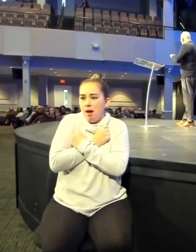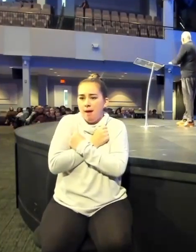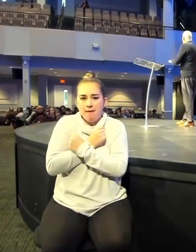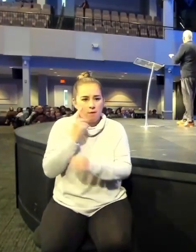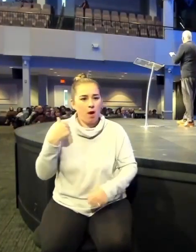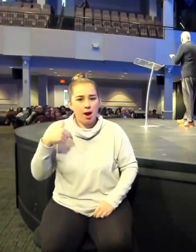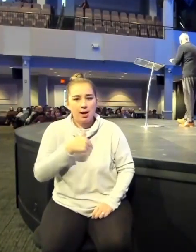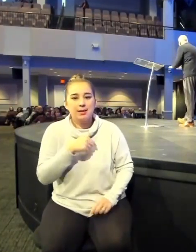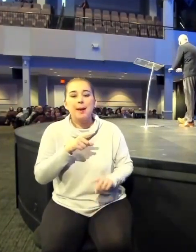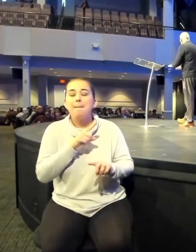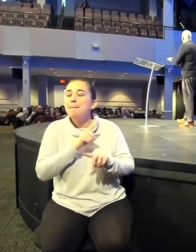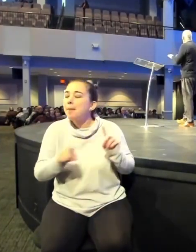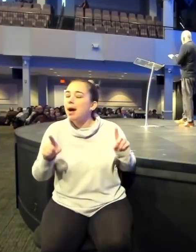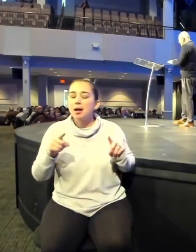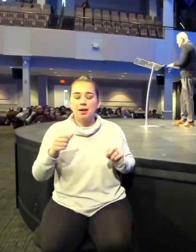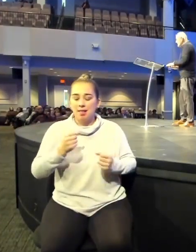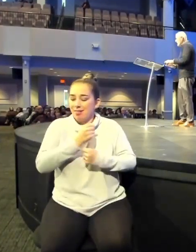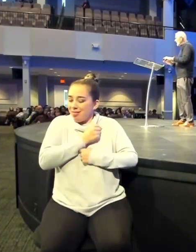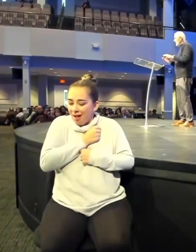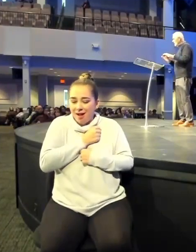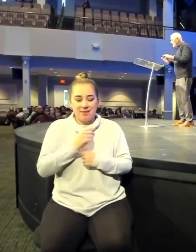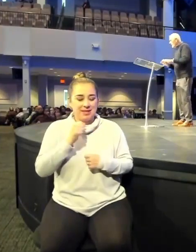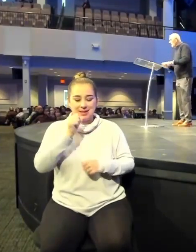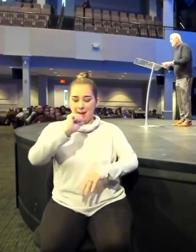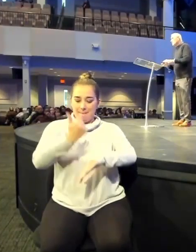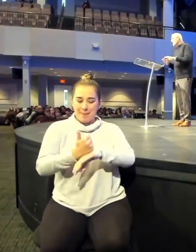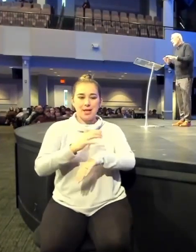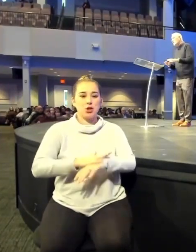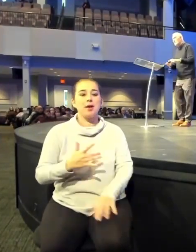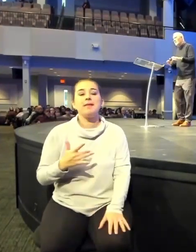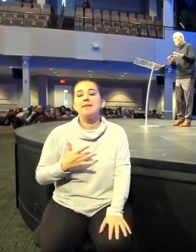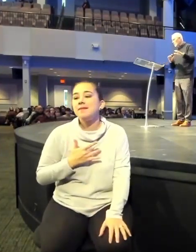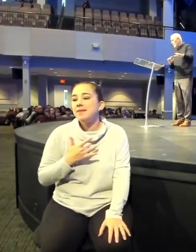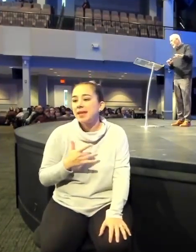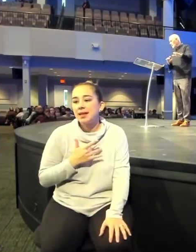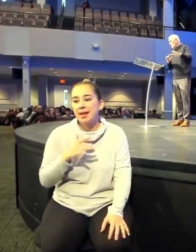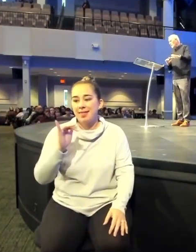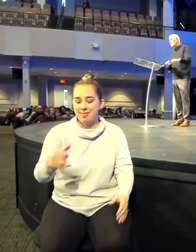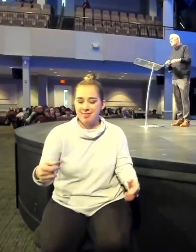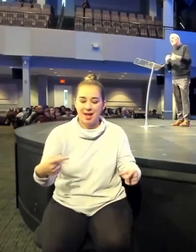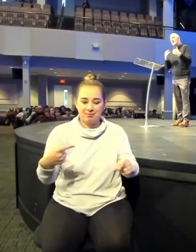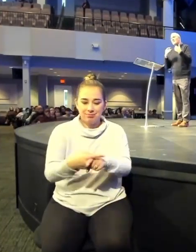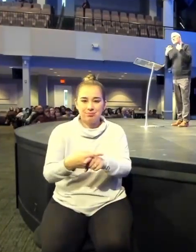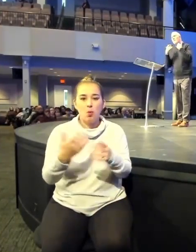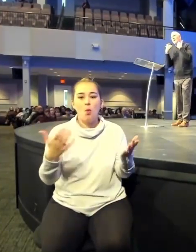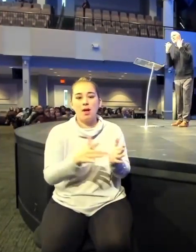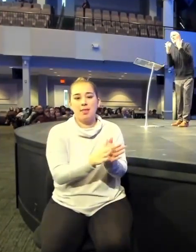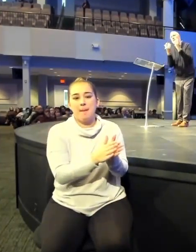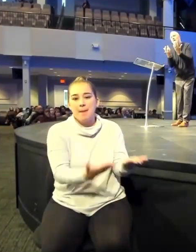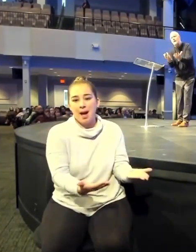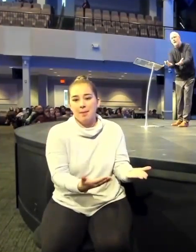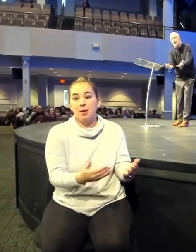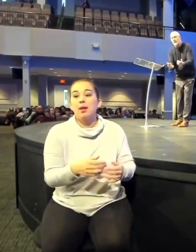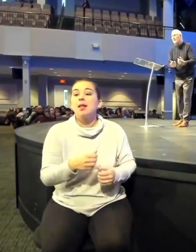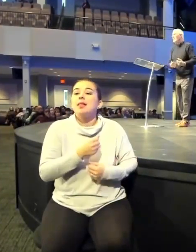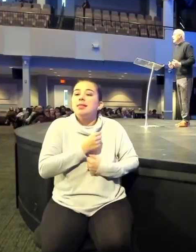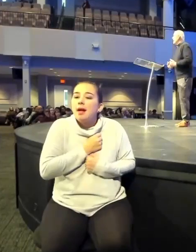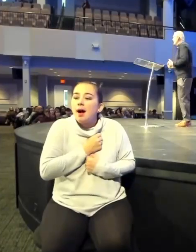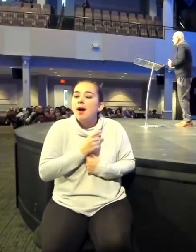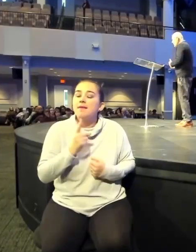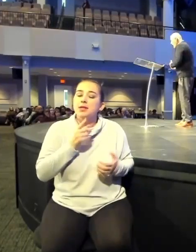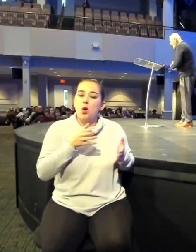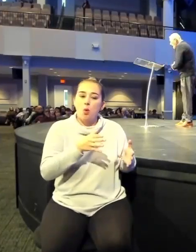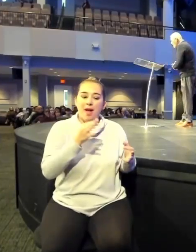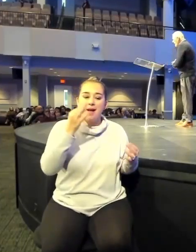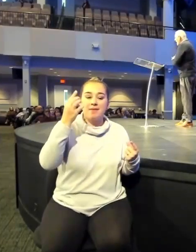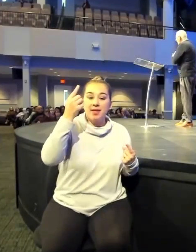But love is not defined on the basis of a feeling. It's contrary to what the Bible teaches. Love is a way of thinking, and